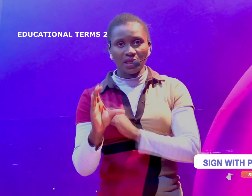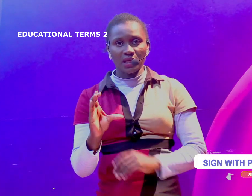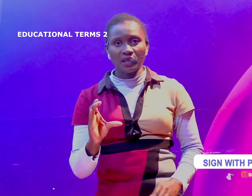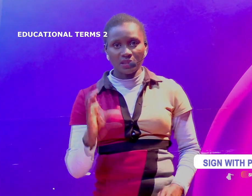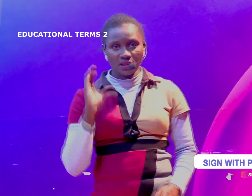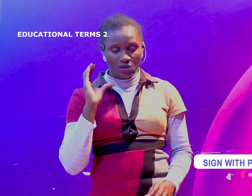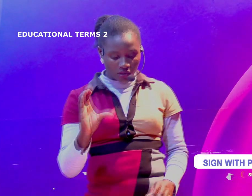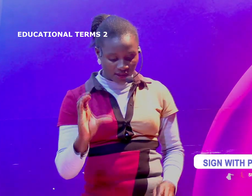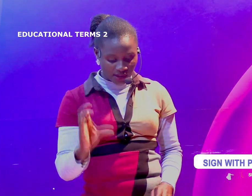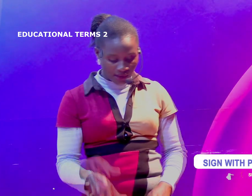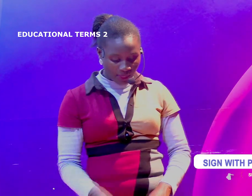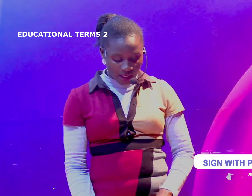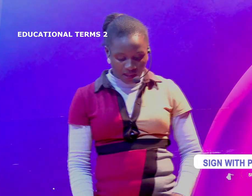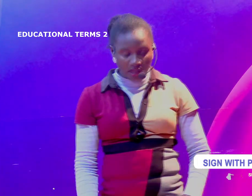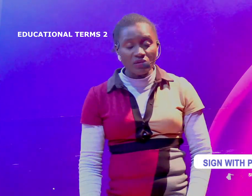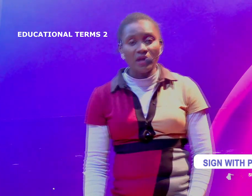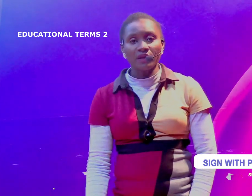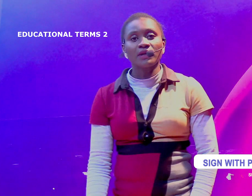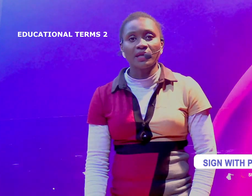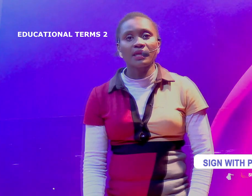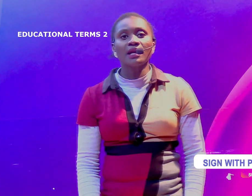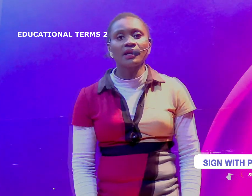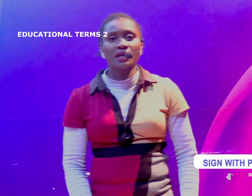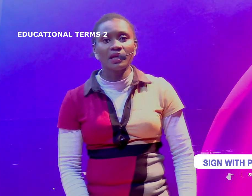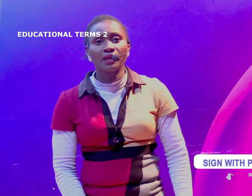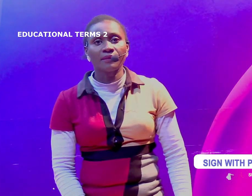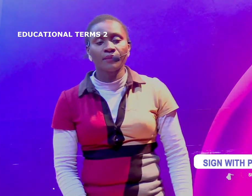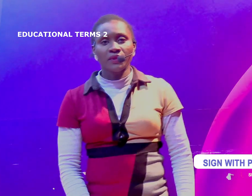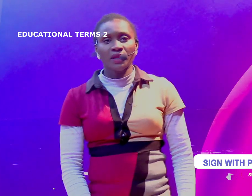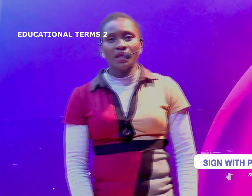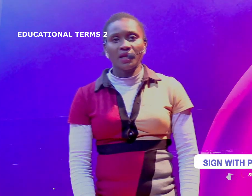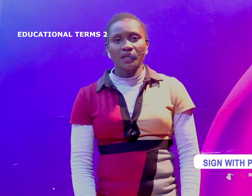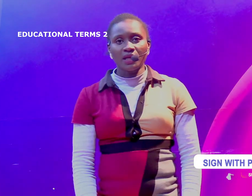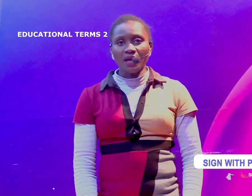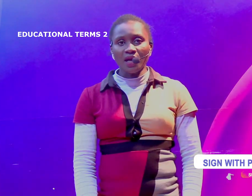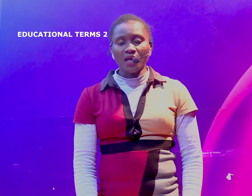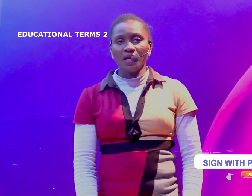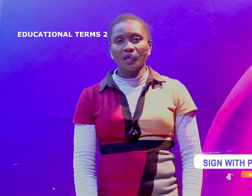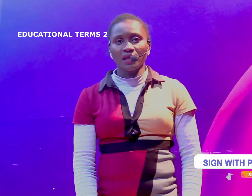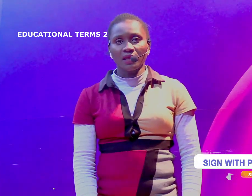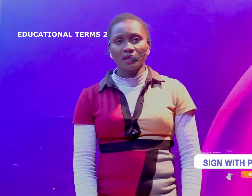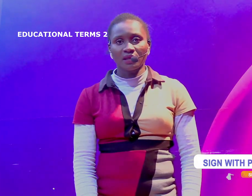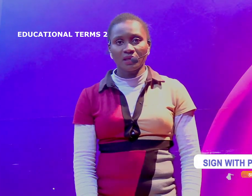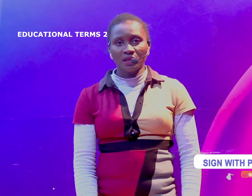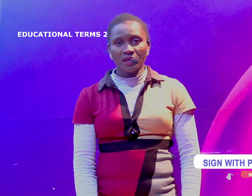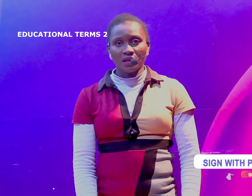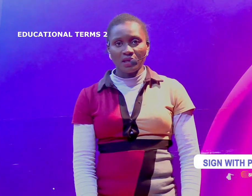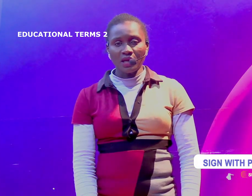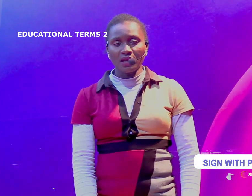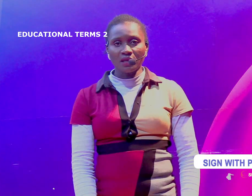that, constant. And then you have an hearing aid, an hearing aid, hearing